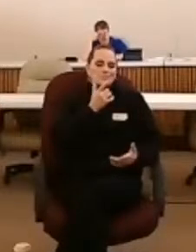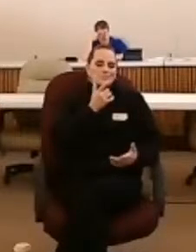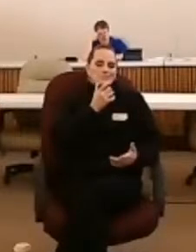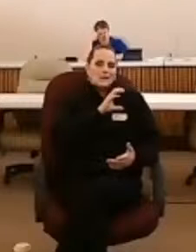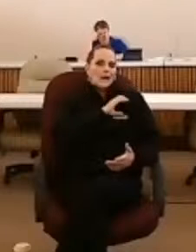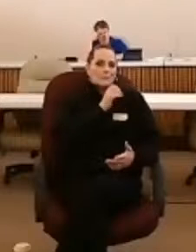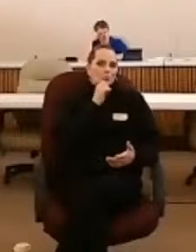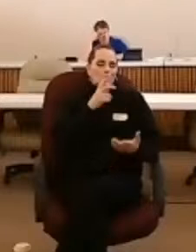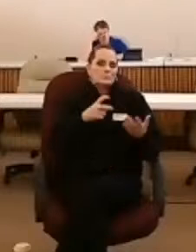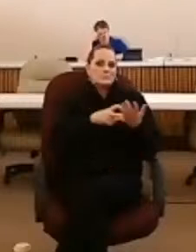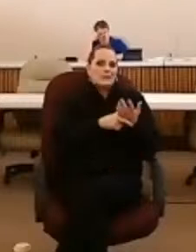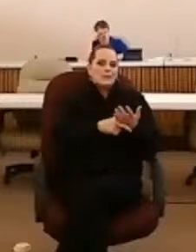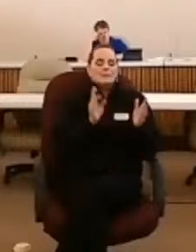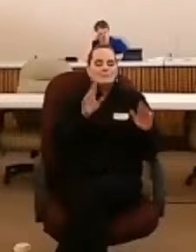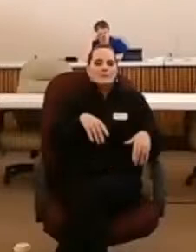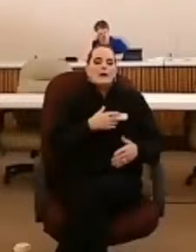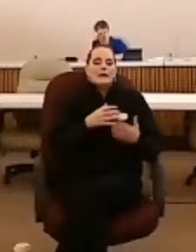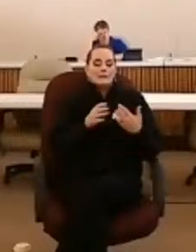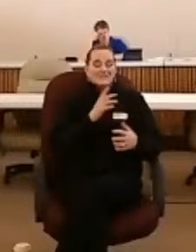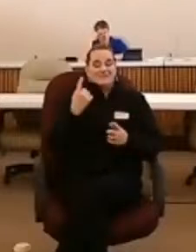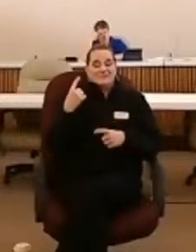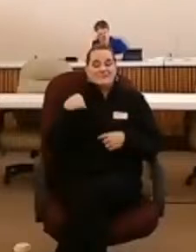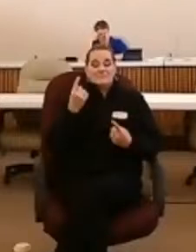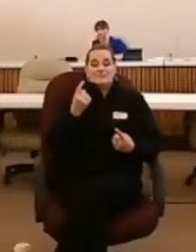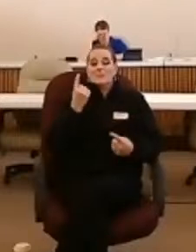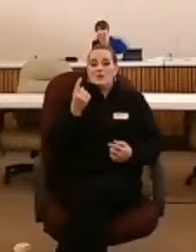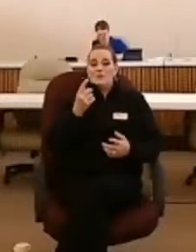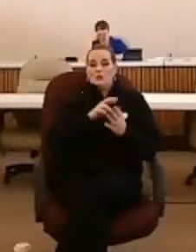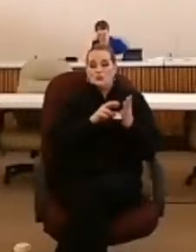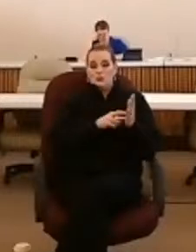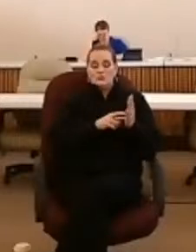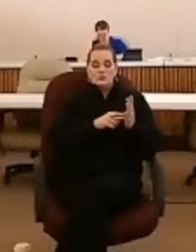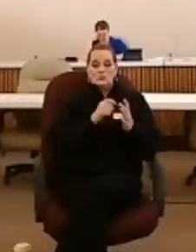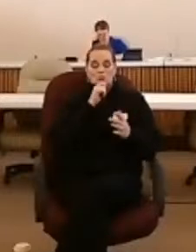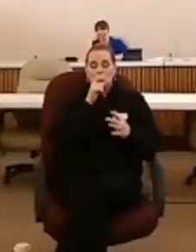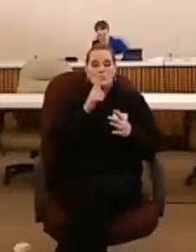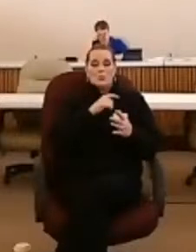But that's actually always been the rule. It just wasn't always enforced.